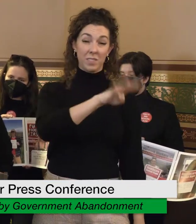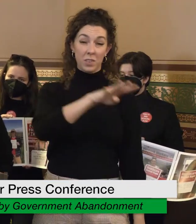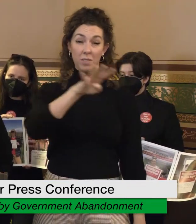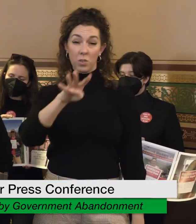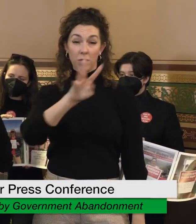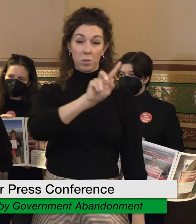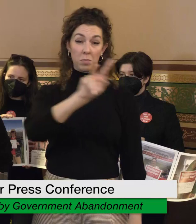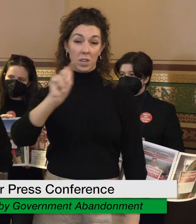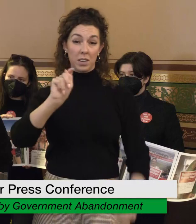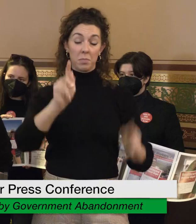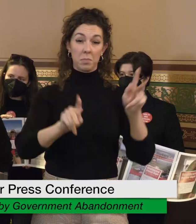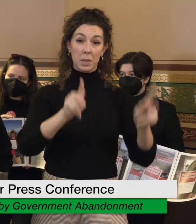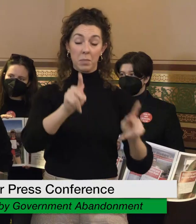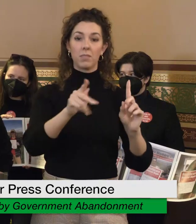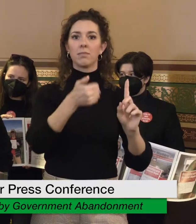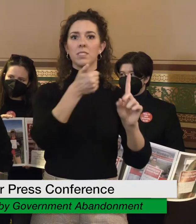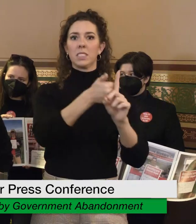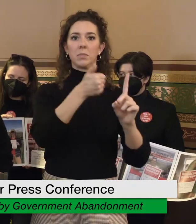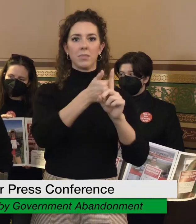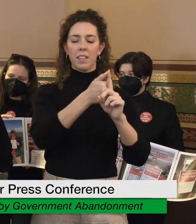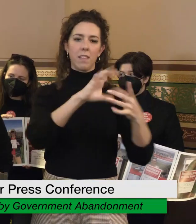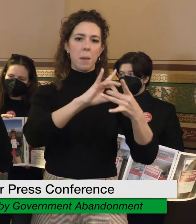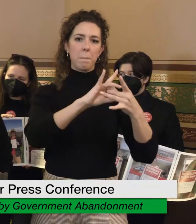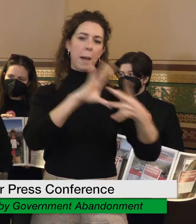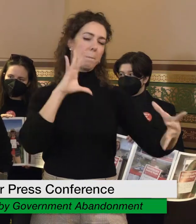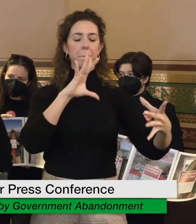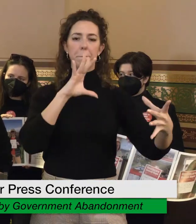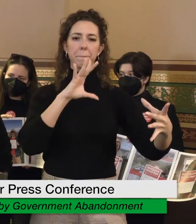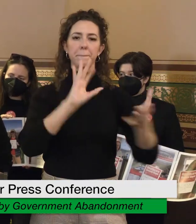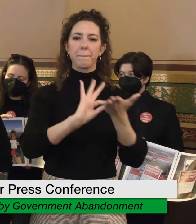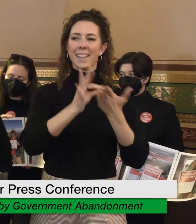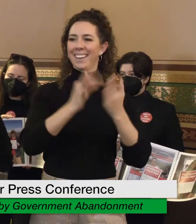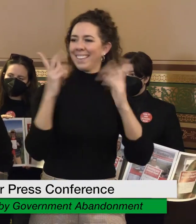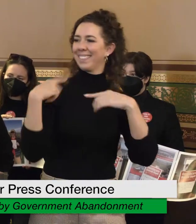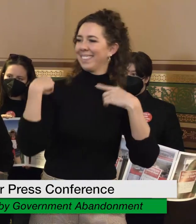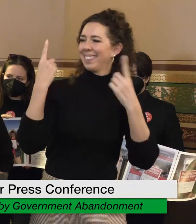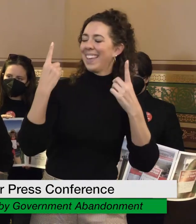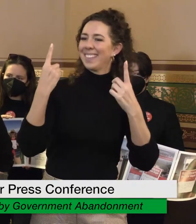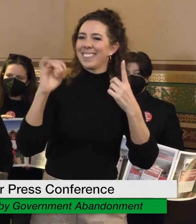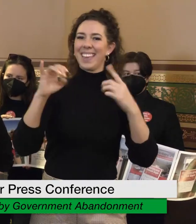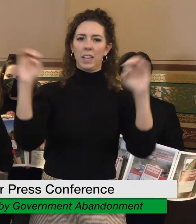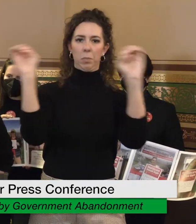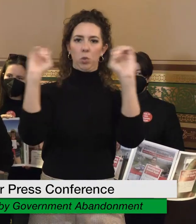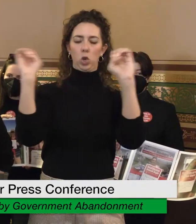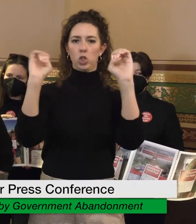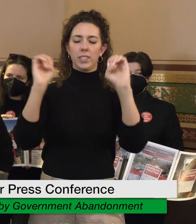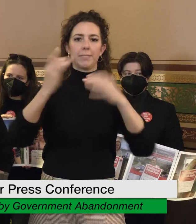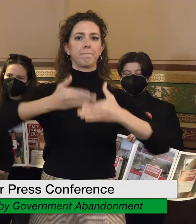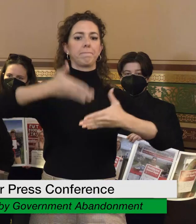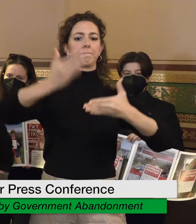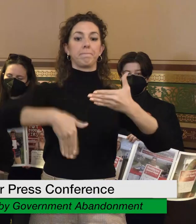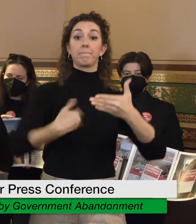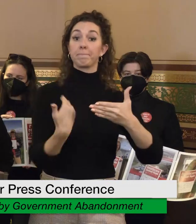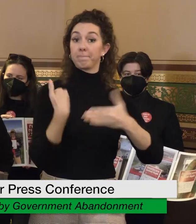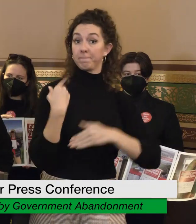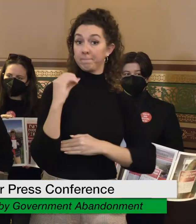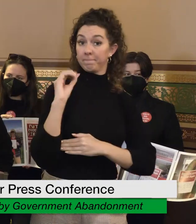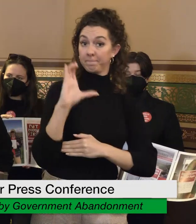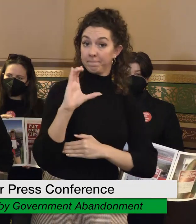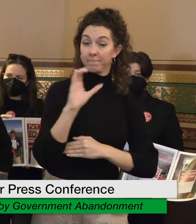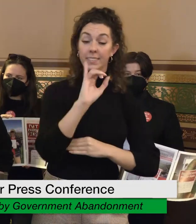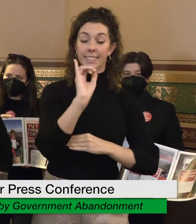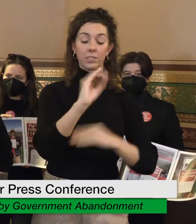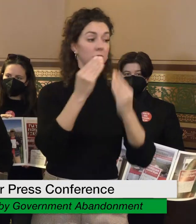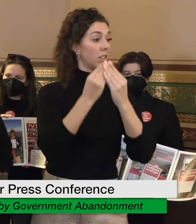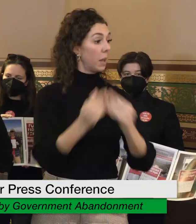24,344 Vermonters who have been cut from Medicaid since the state of emergency was ended. This past December, after my coverage